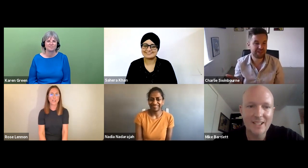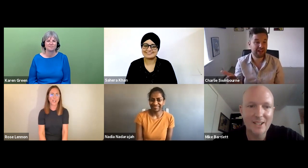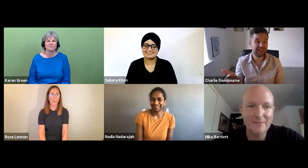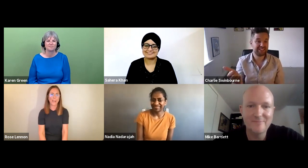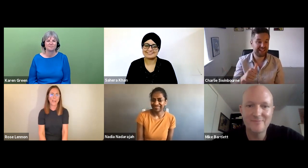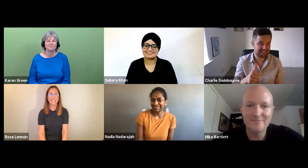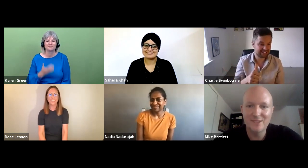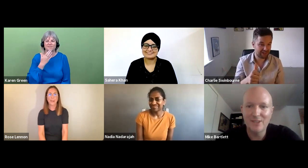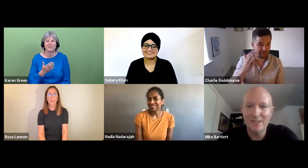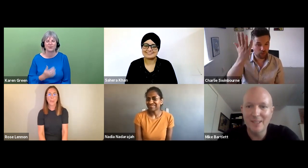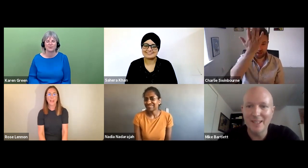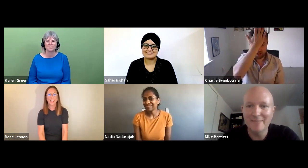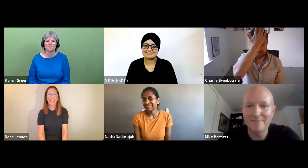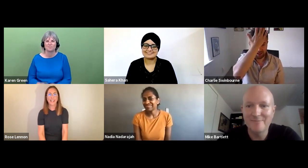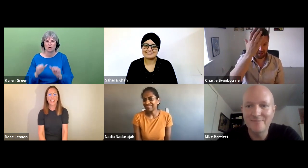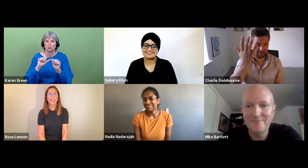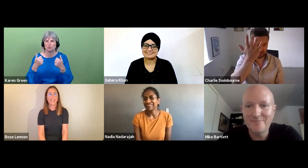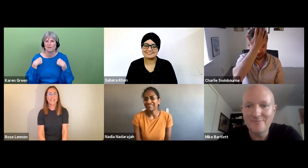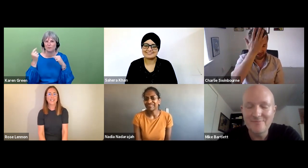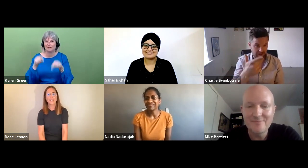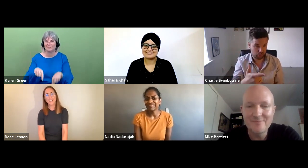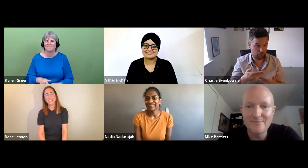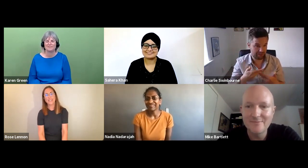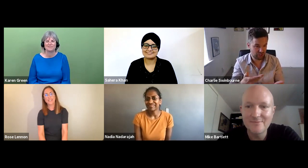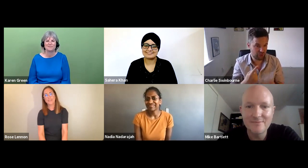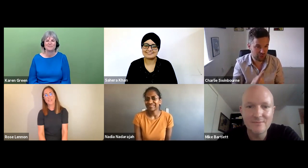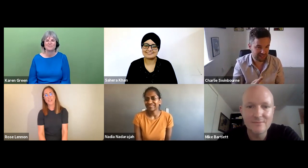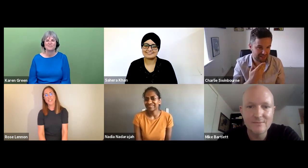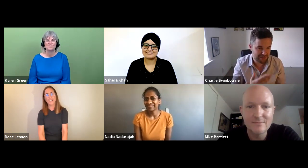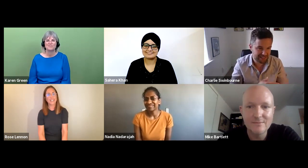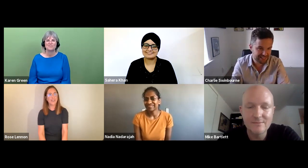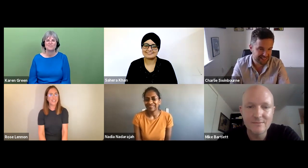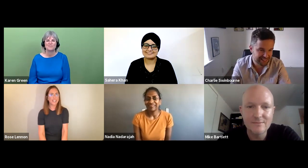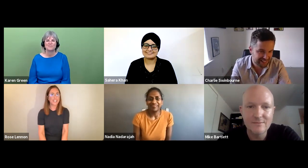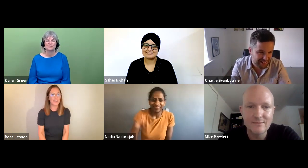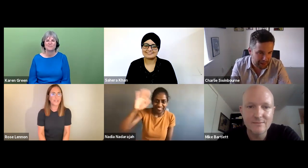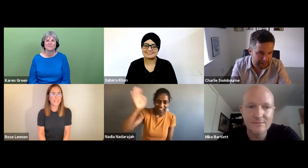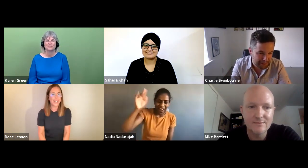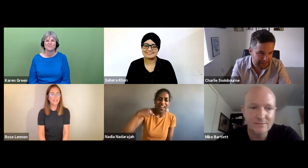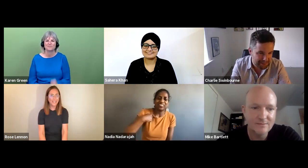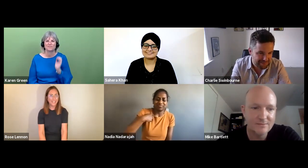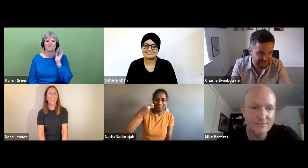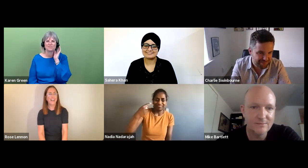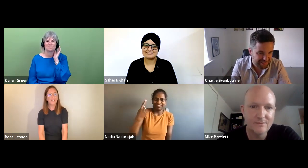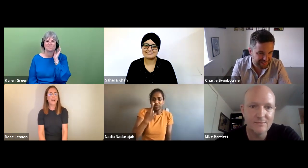for coming. It's great to be here. So next, we've got Nadia. Would you like to introduce yourself? Hi,